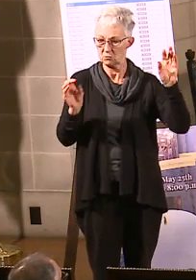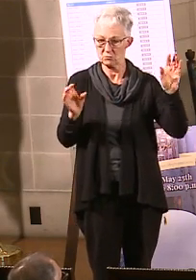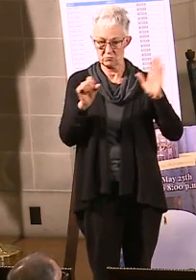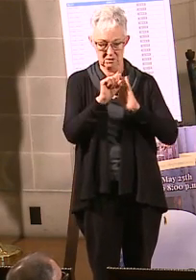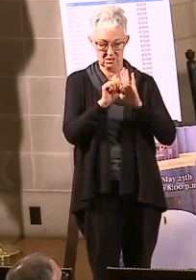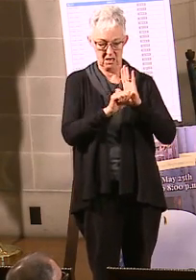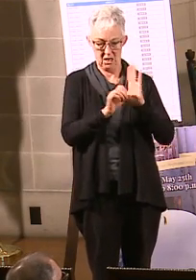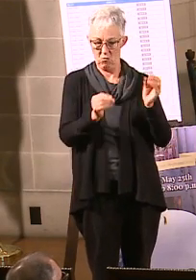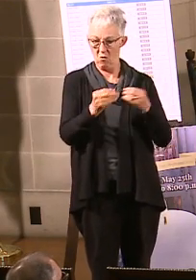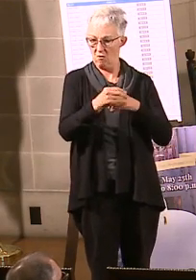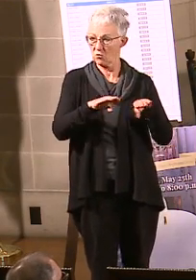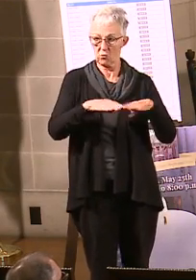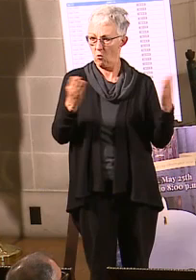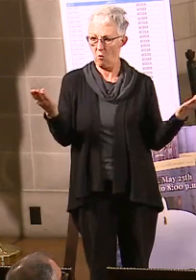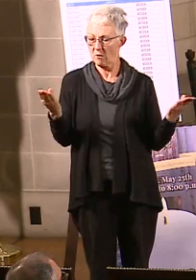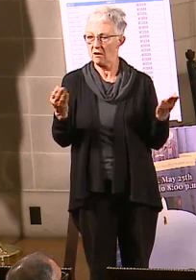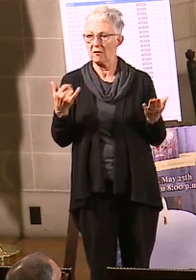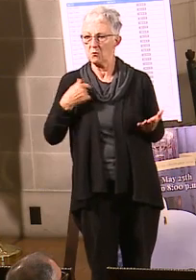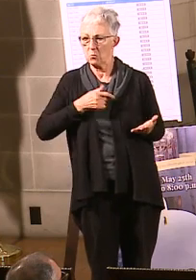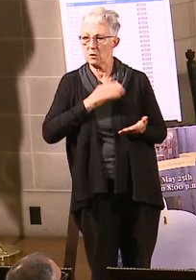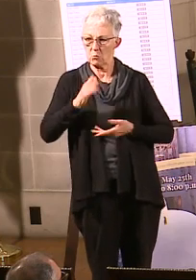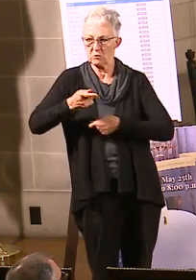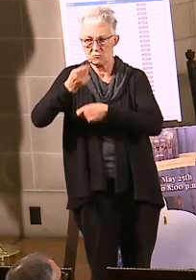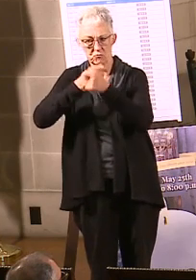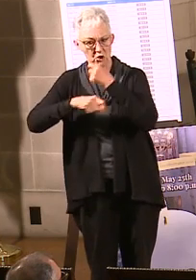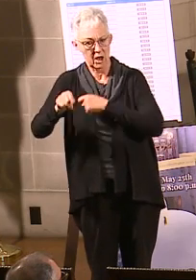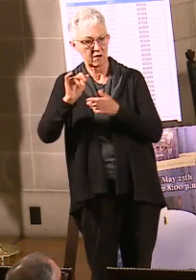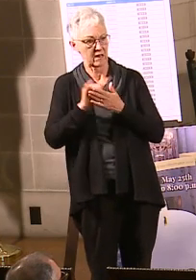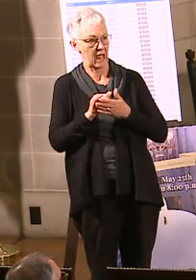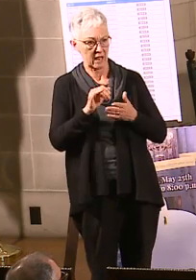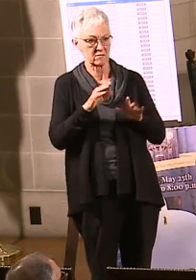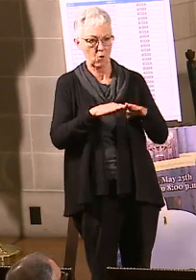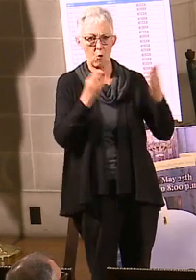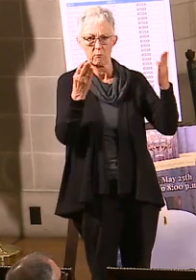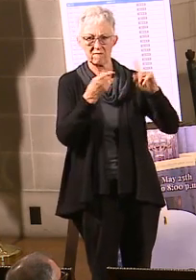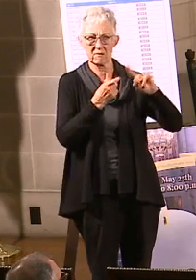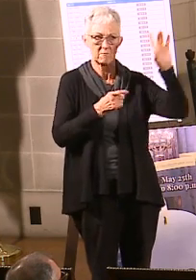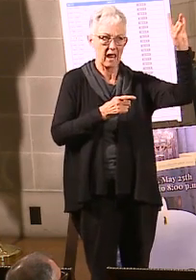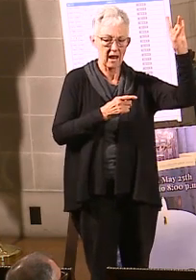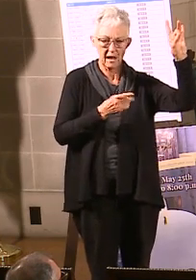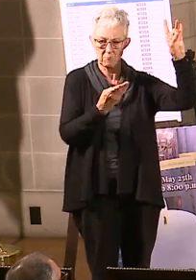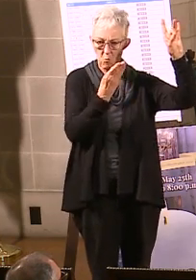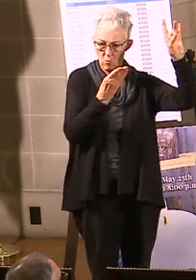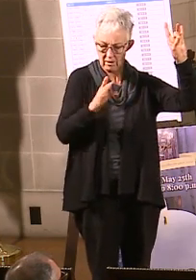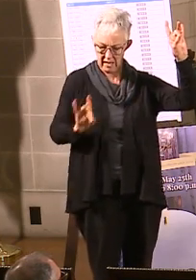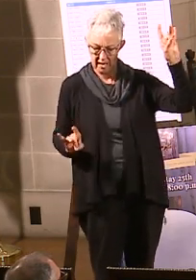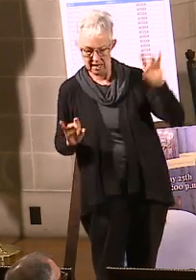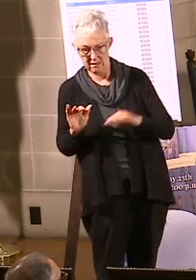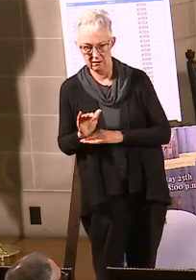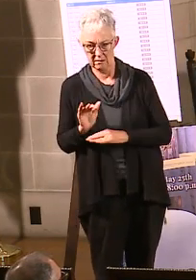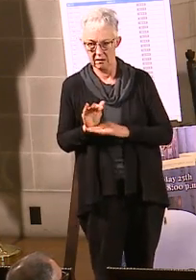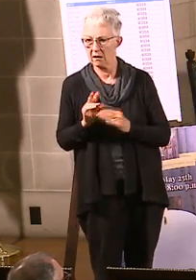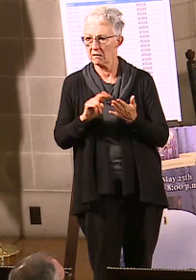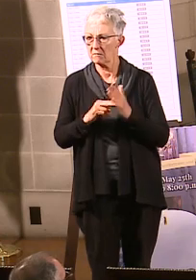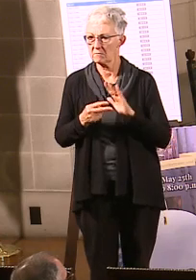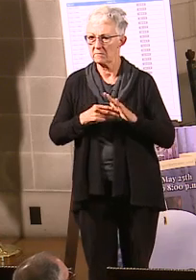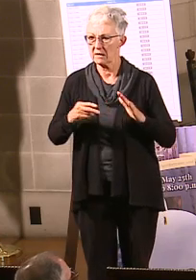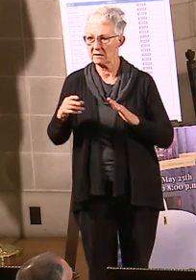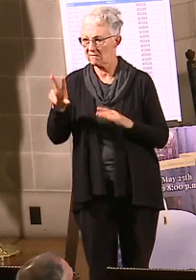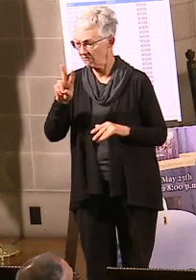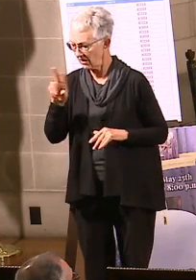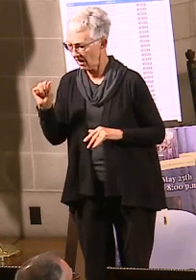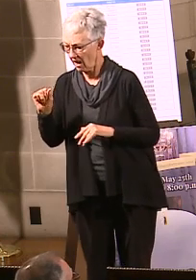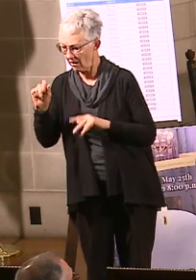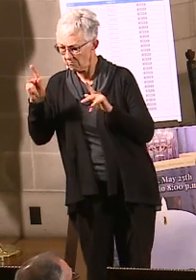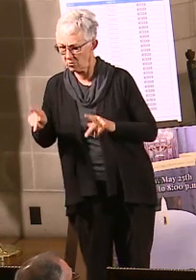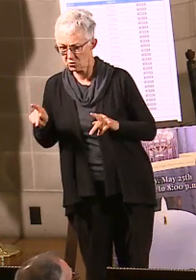through Friday so that, working people, veterans don't have to take vacation time to access their benefits. They